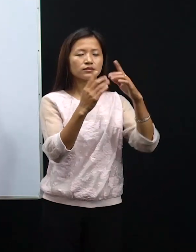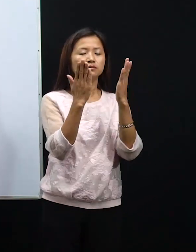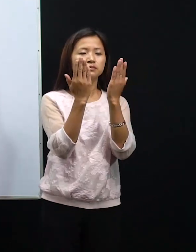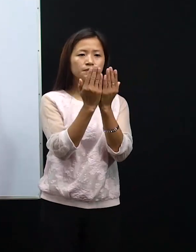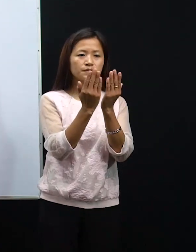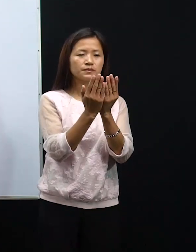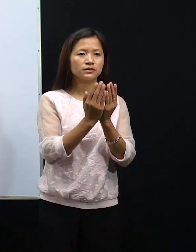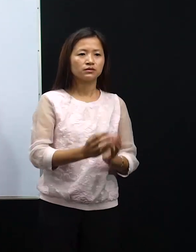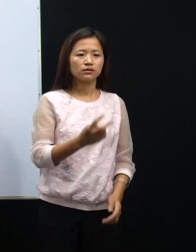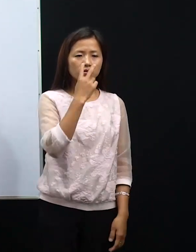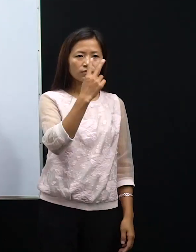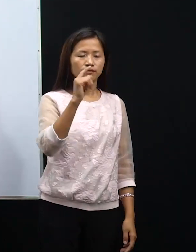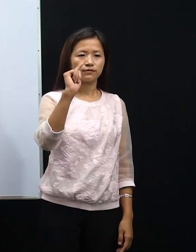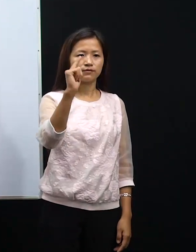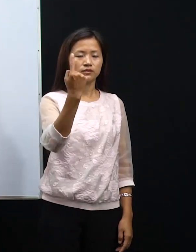let's look at the